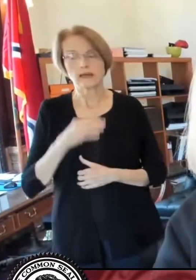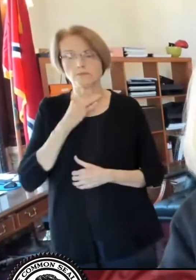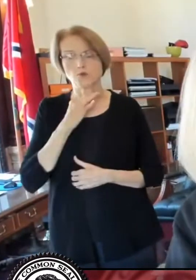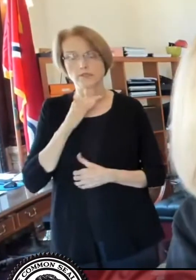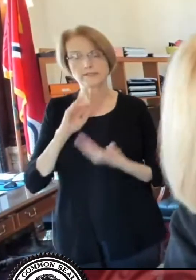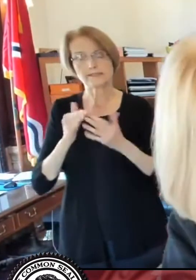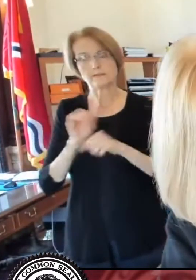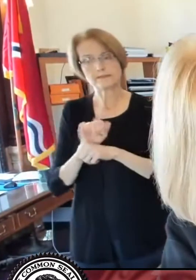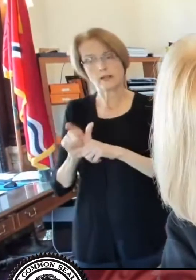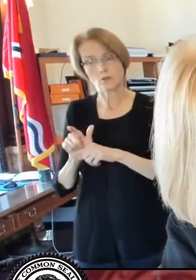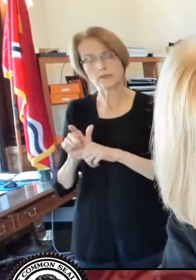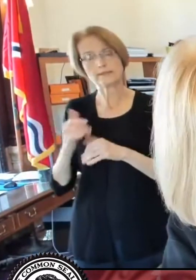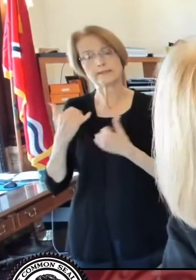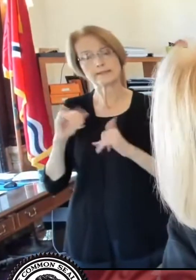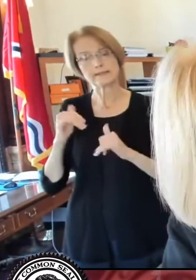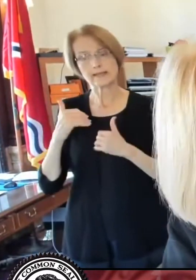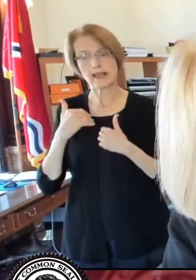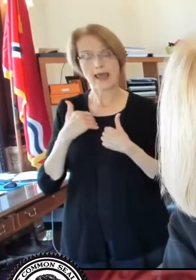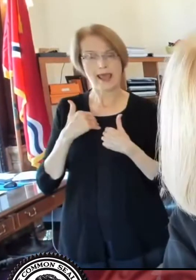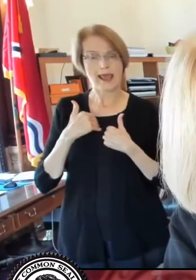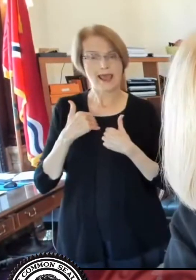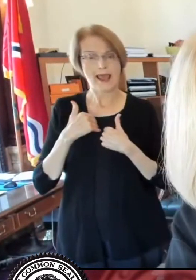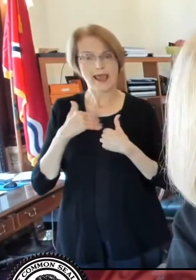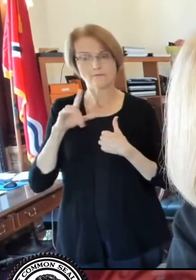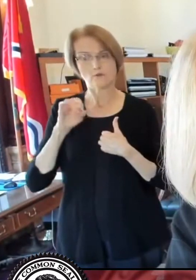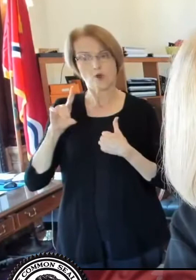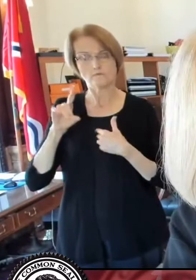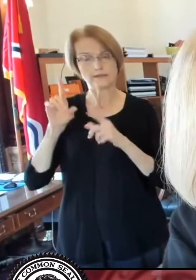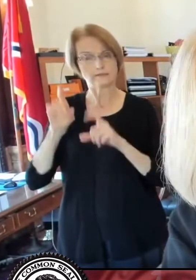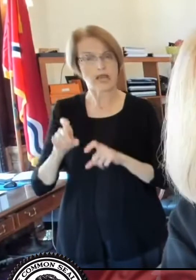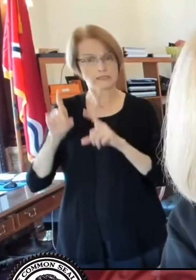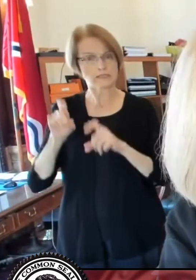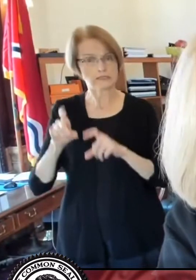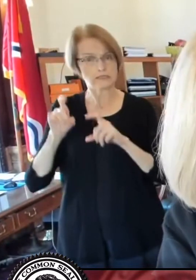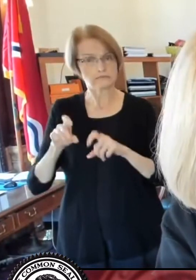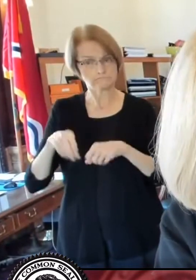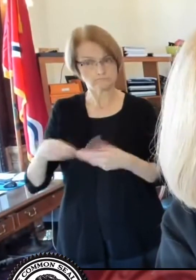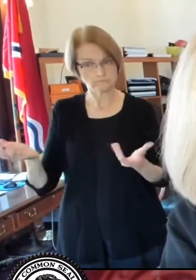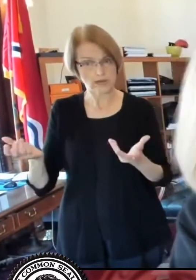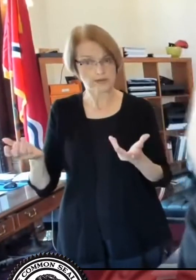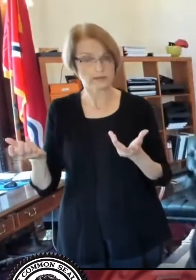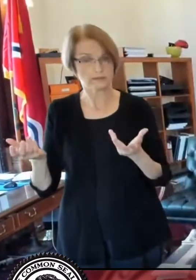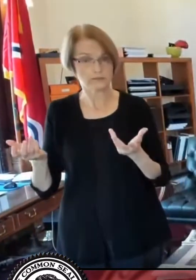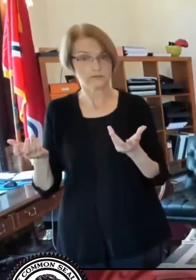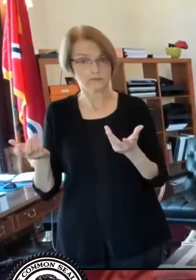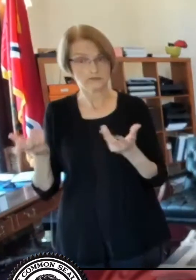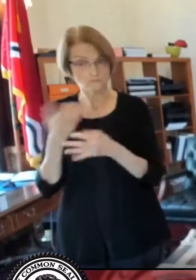still have testing available for COVID-19 that is